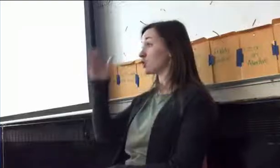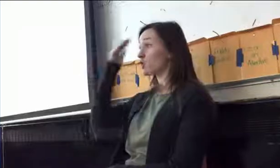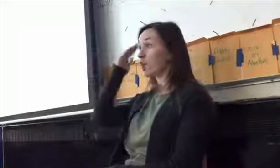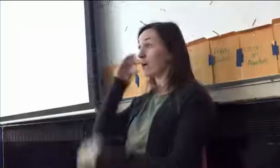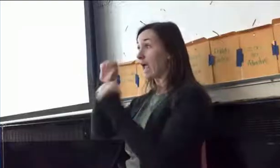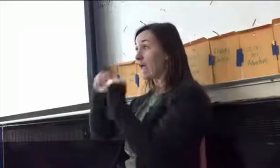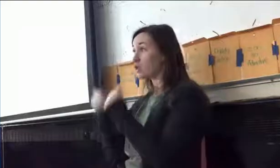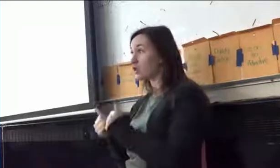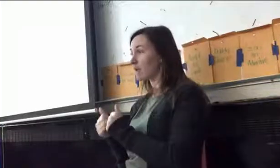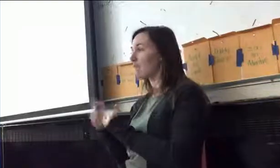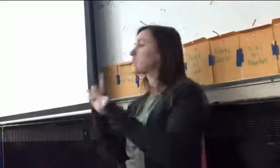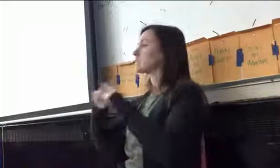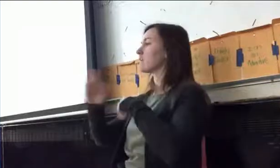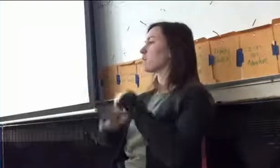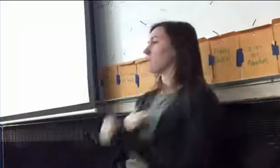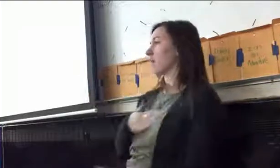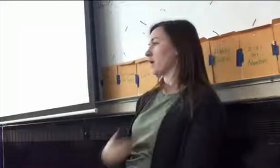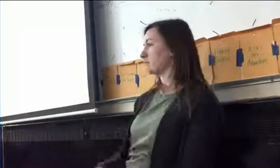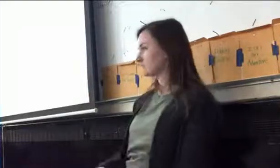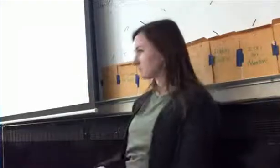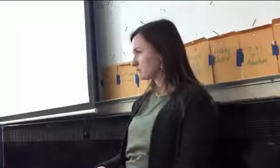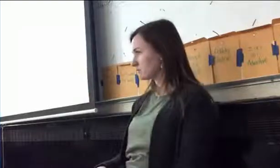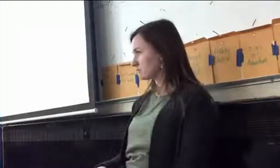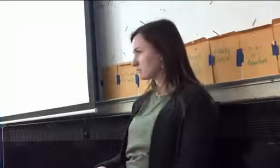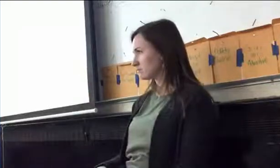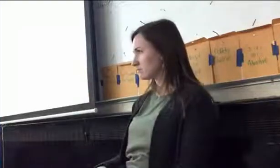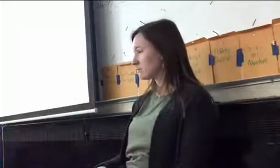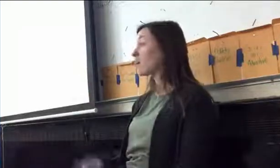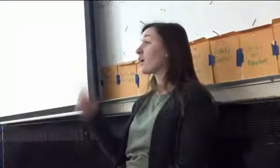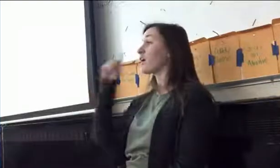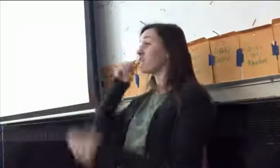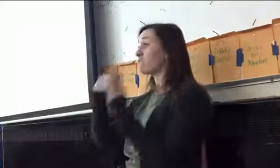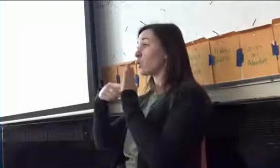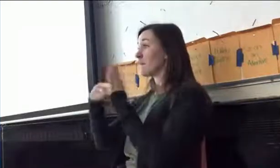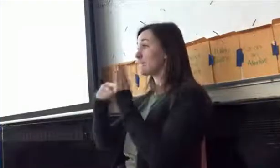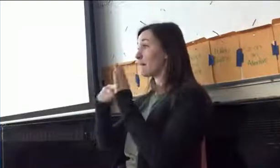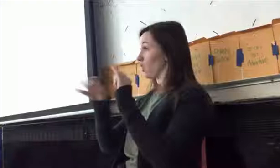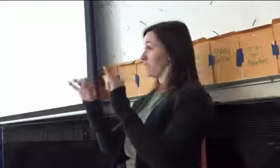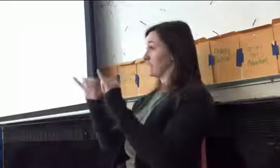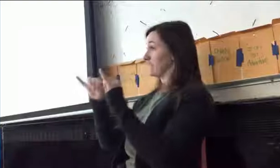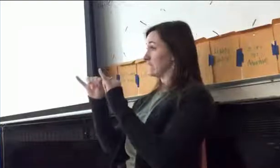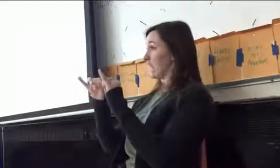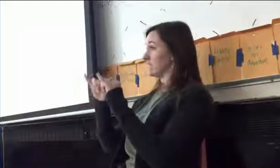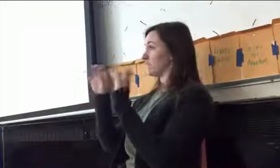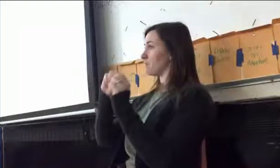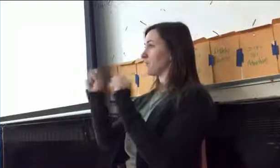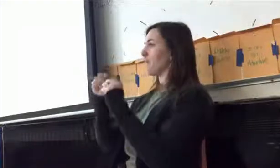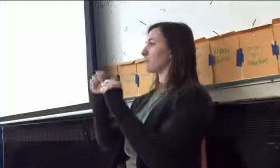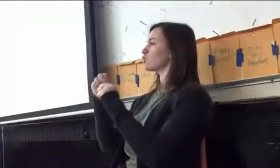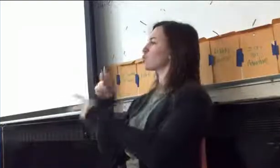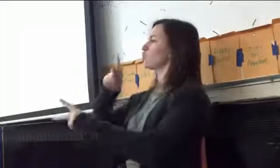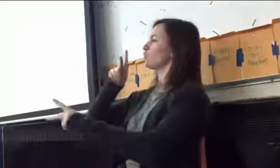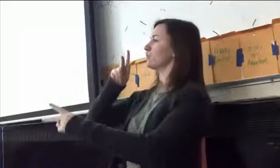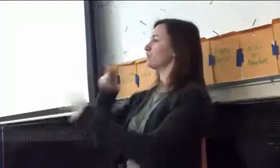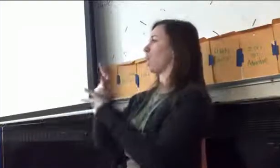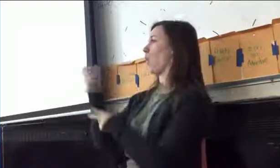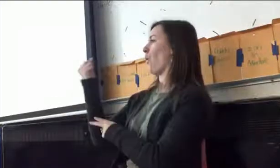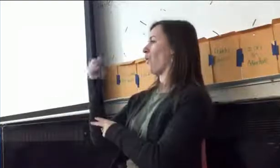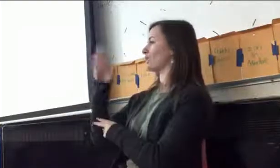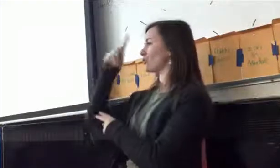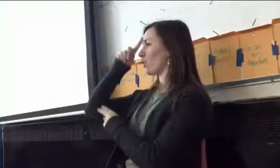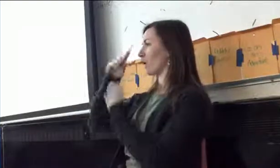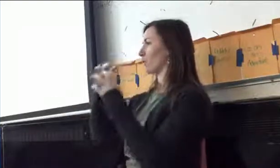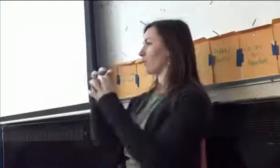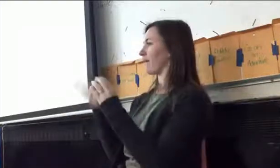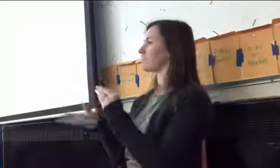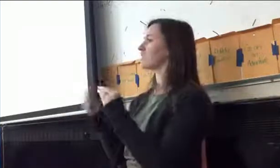different than mine. Okay? Now, for example, the skull size of being able to hold the brain is typically largest in somebody